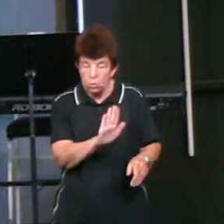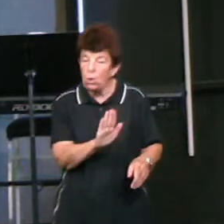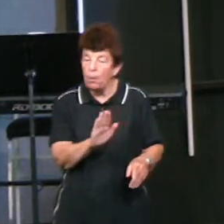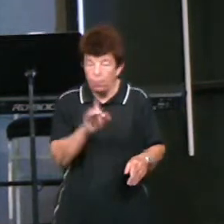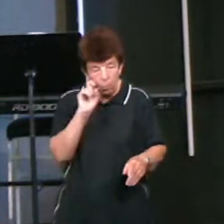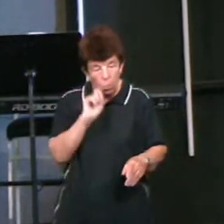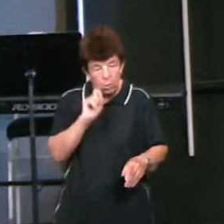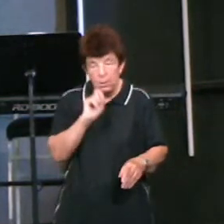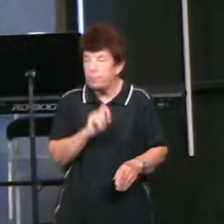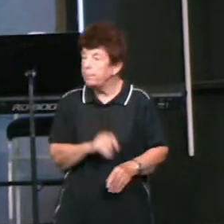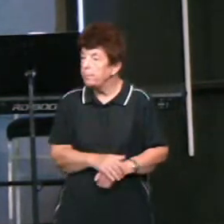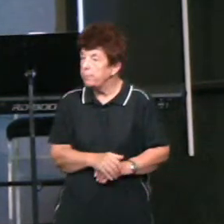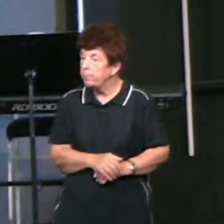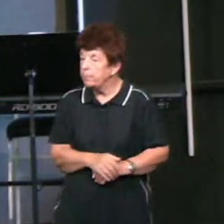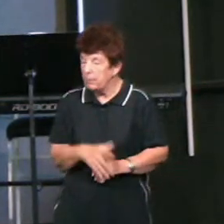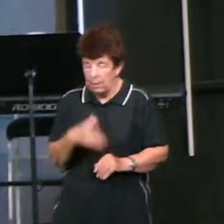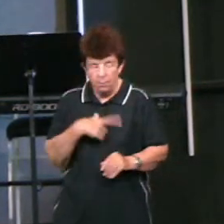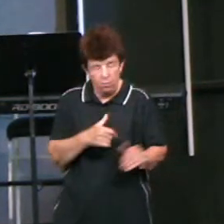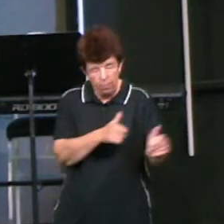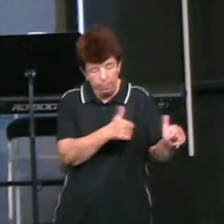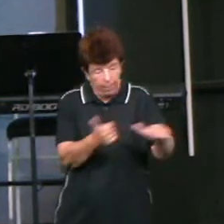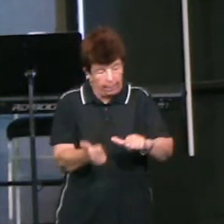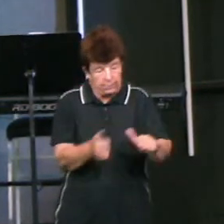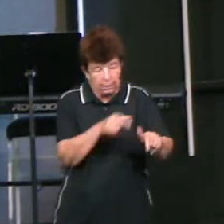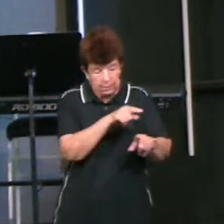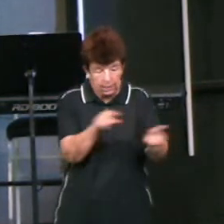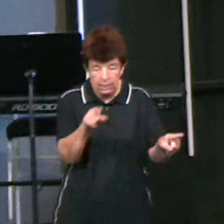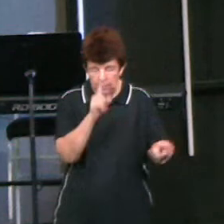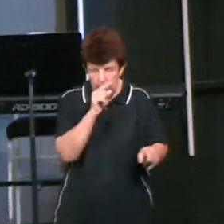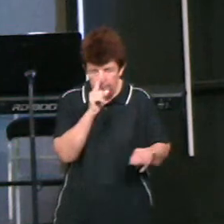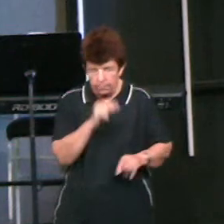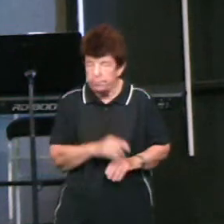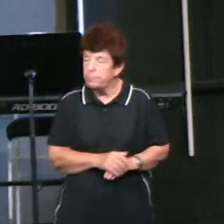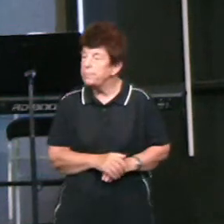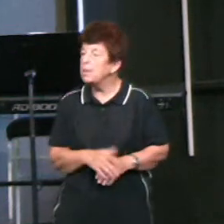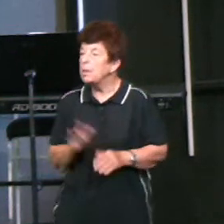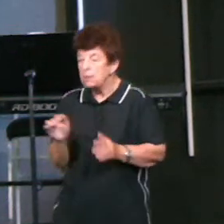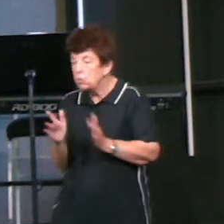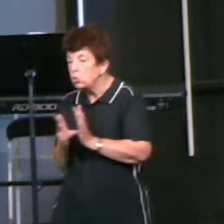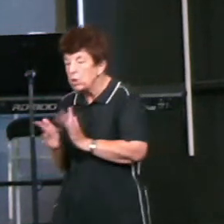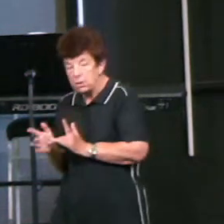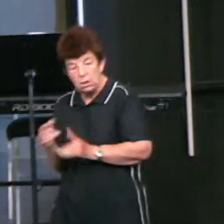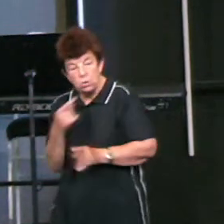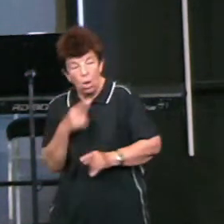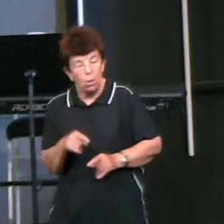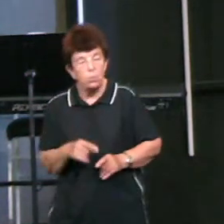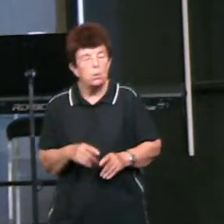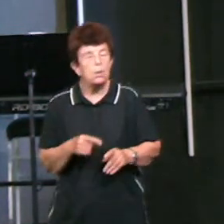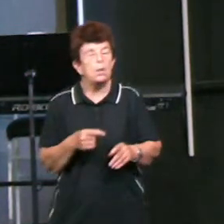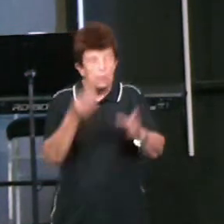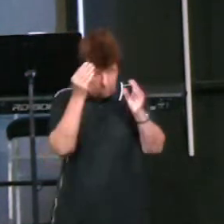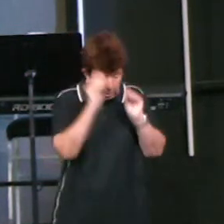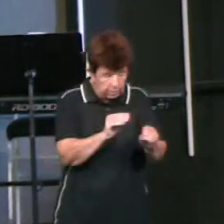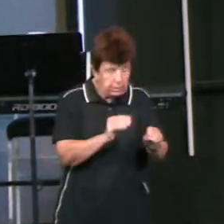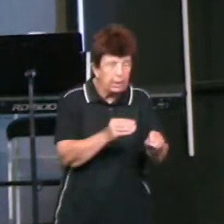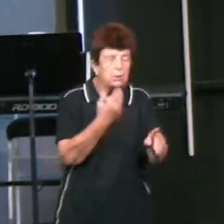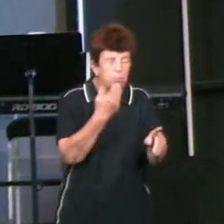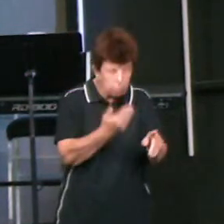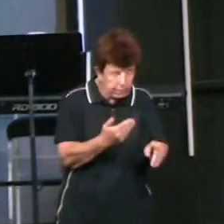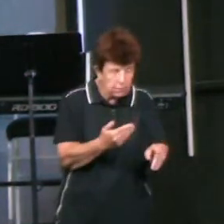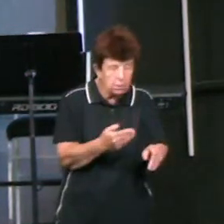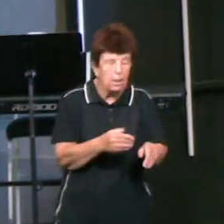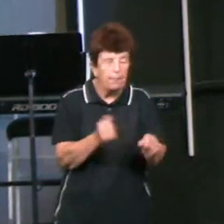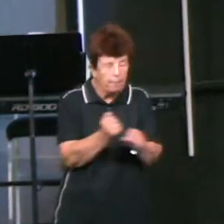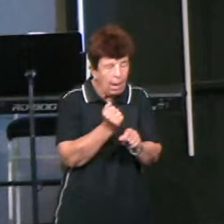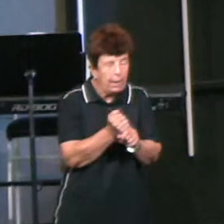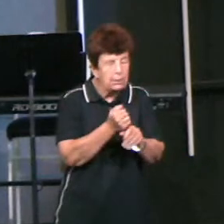water for baptizing these people?" See, Jesus' commandment was to teach, to preach the gospel, to make